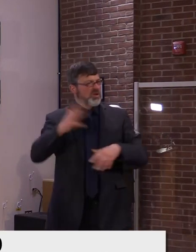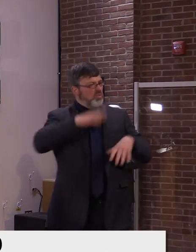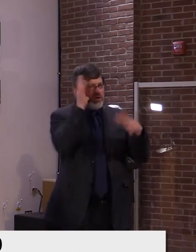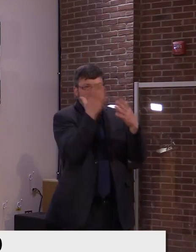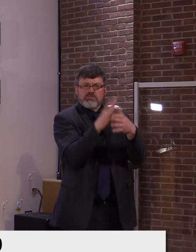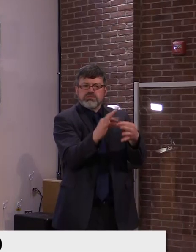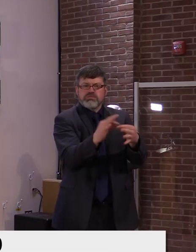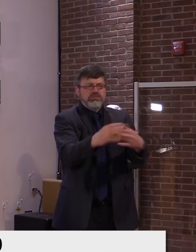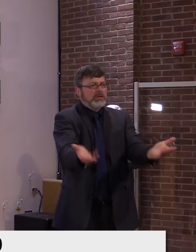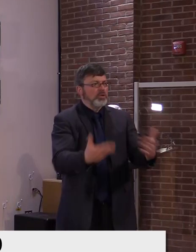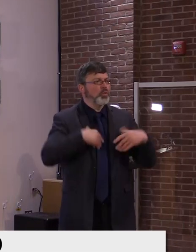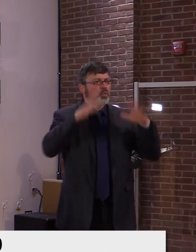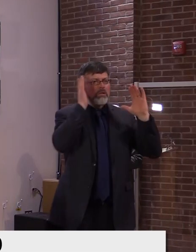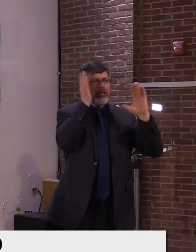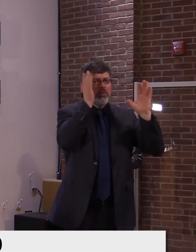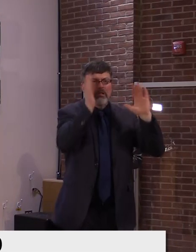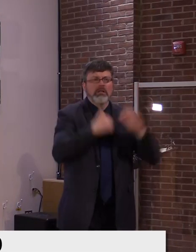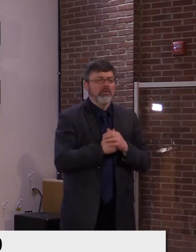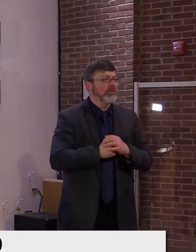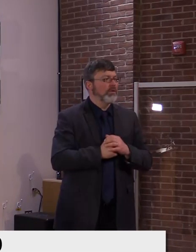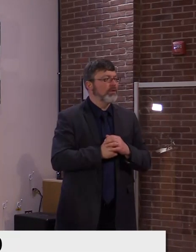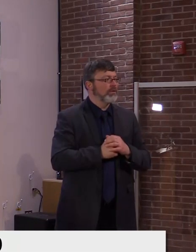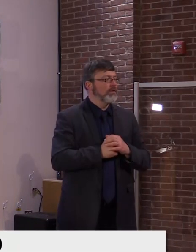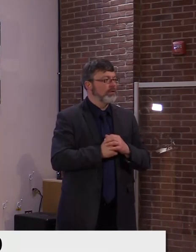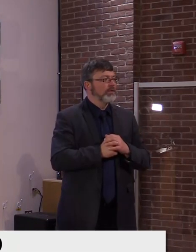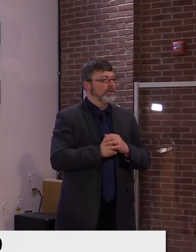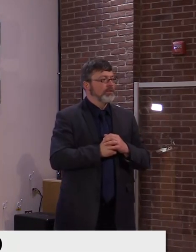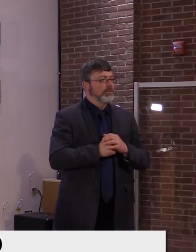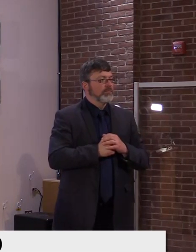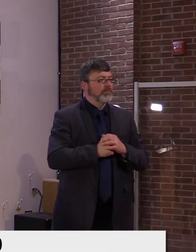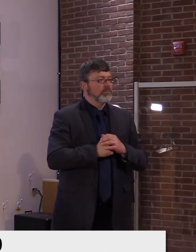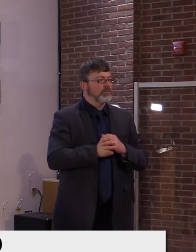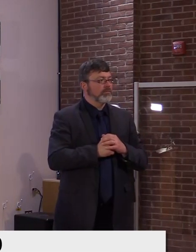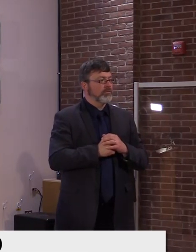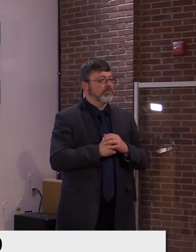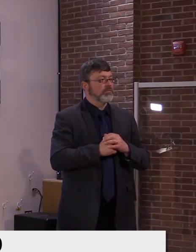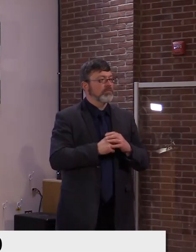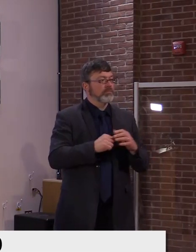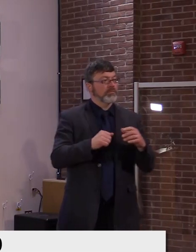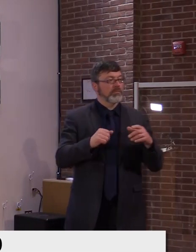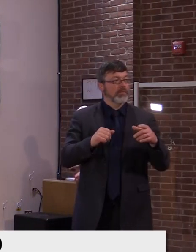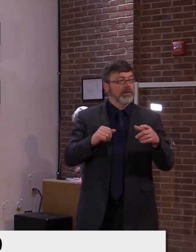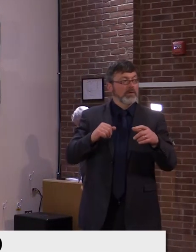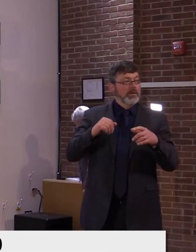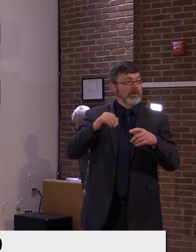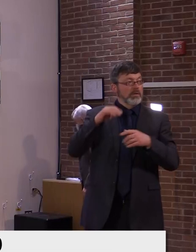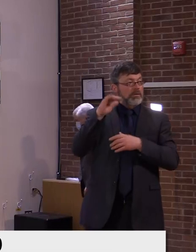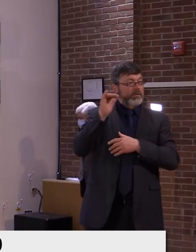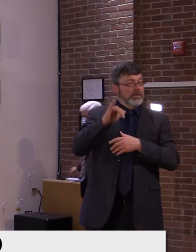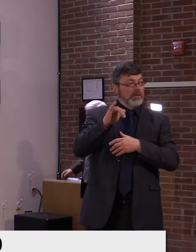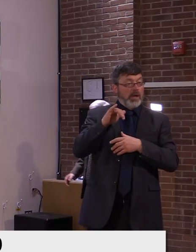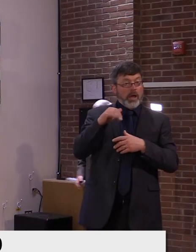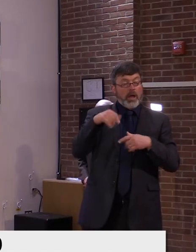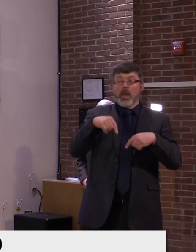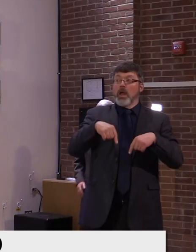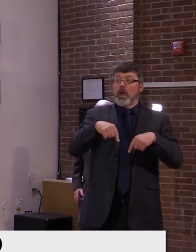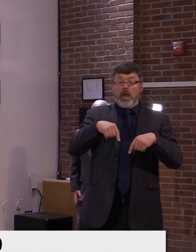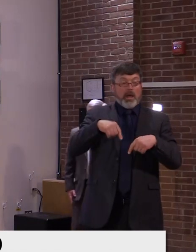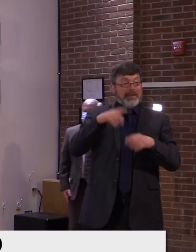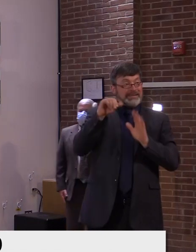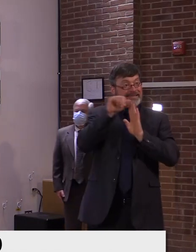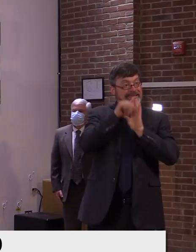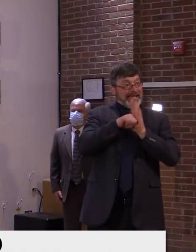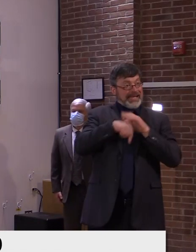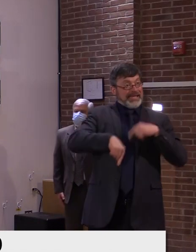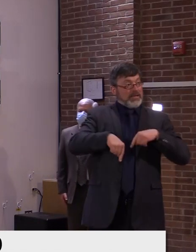Yeah, so I know the state doesn't run the federal pharmacy program, but for people in my position who registered with a federal pharmacy, you know, I know I haven't heard